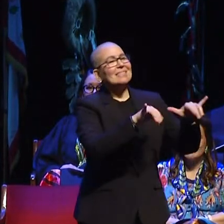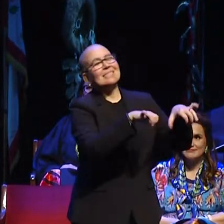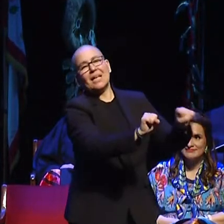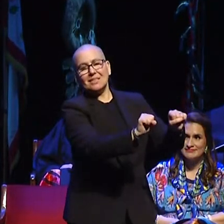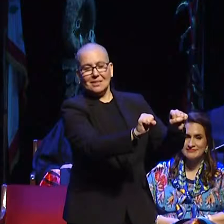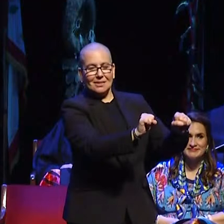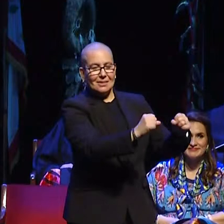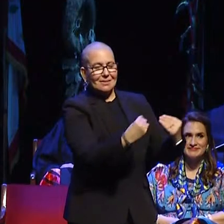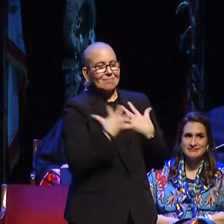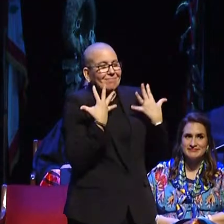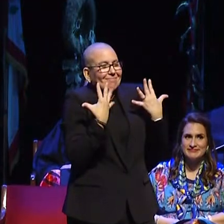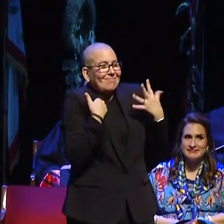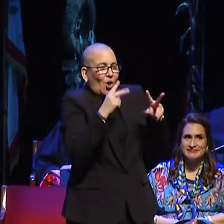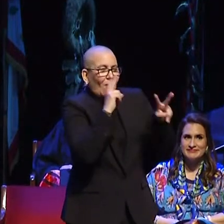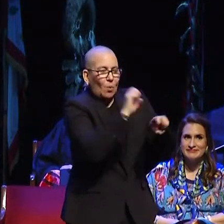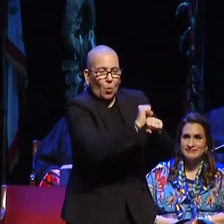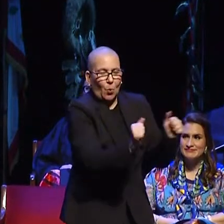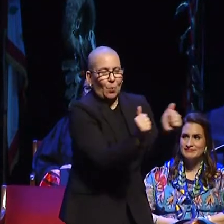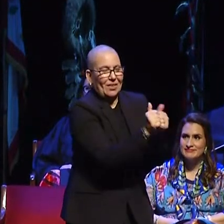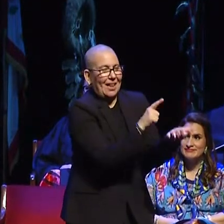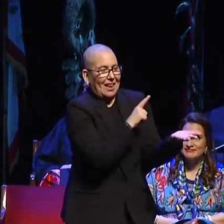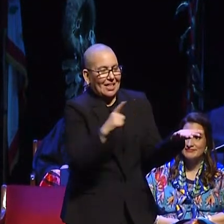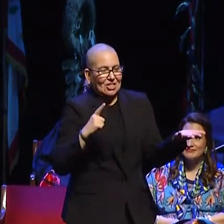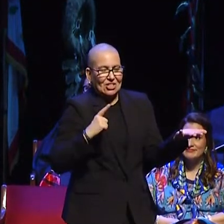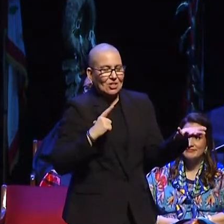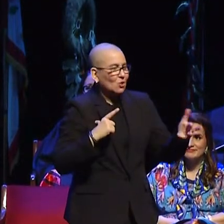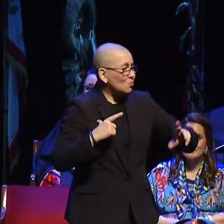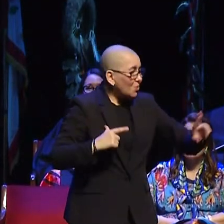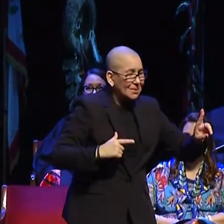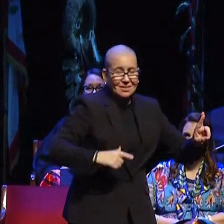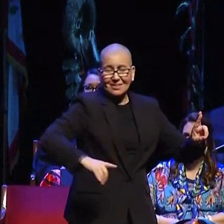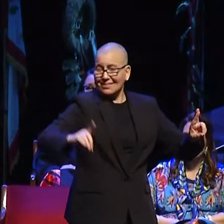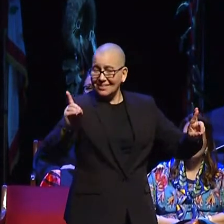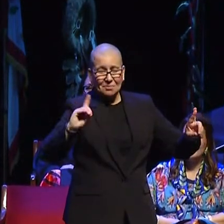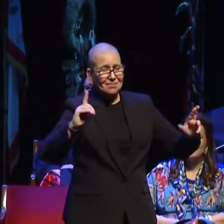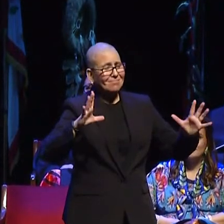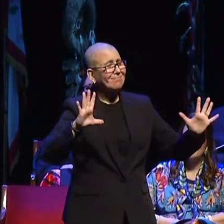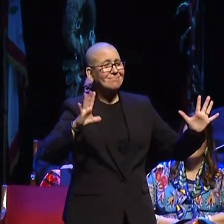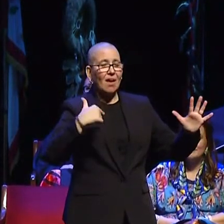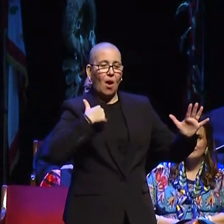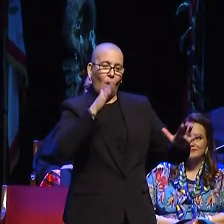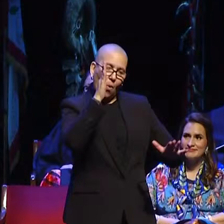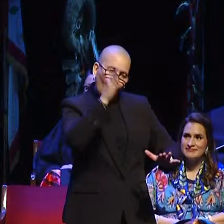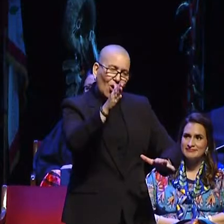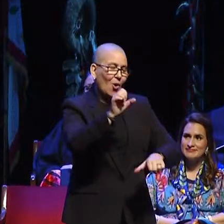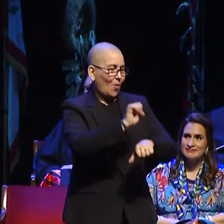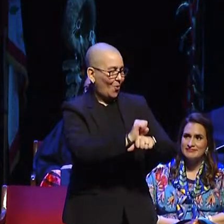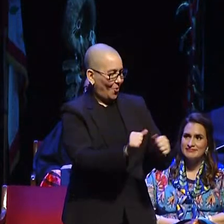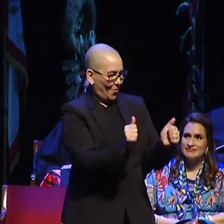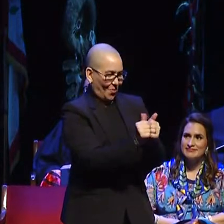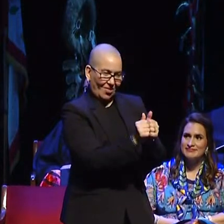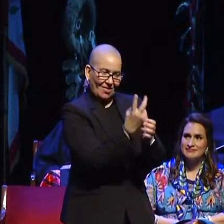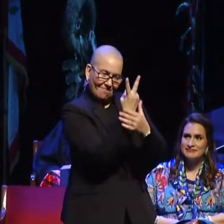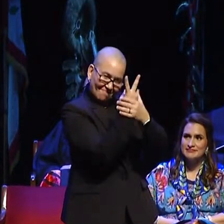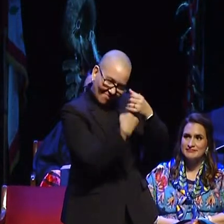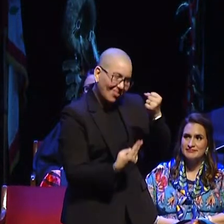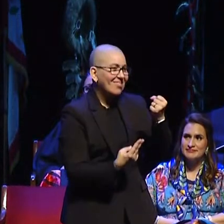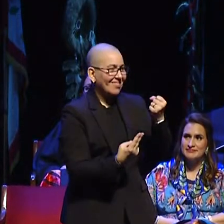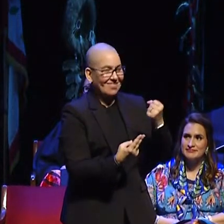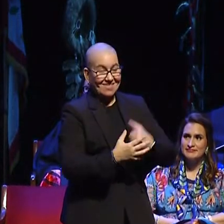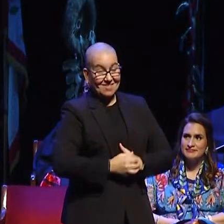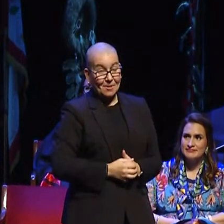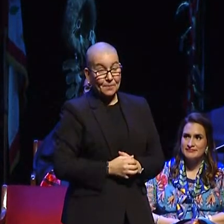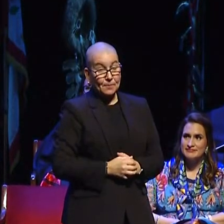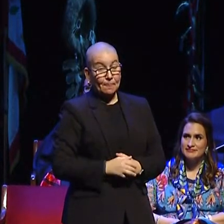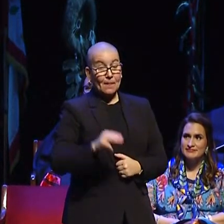look forward to working with everyone, Republican and Democrats alike. I will work with them to get things done. Minnesotans spoke clearly in